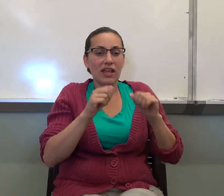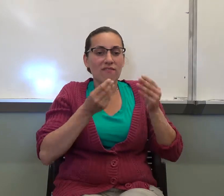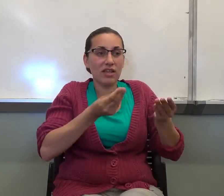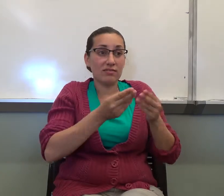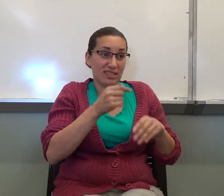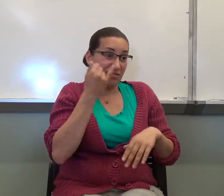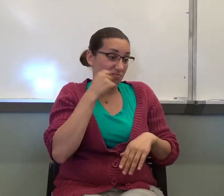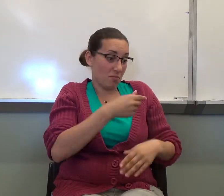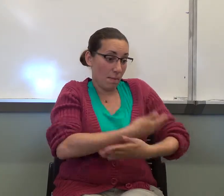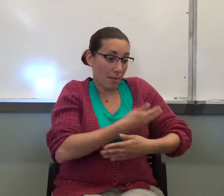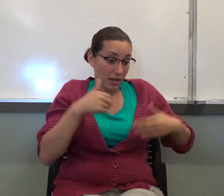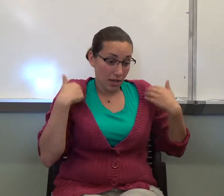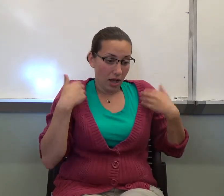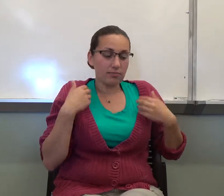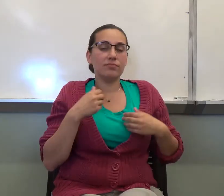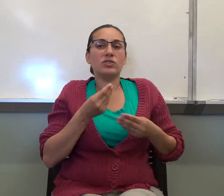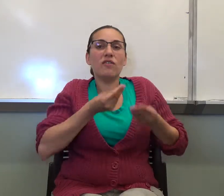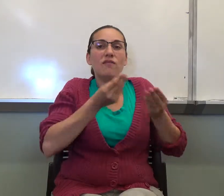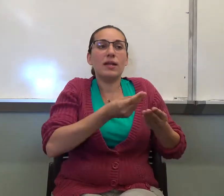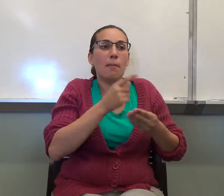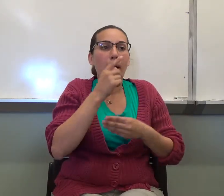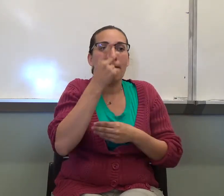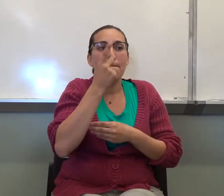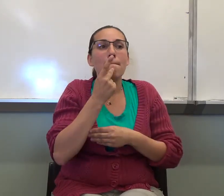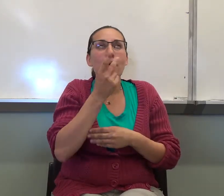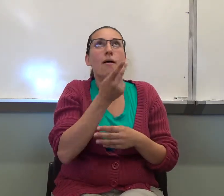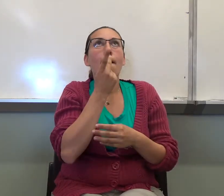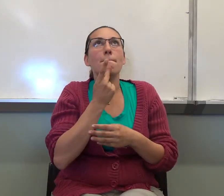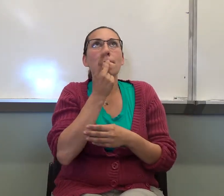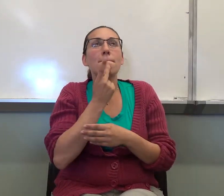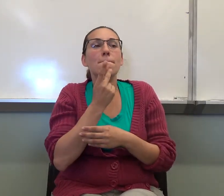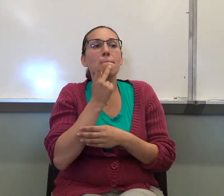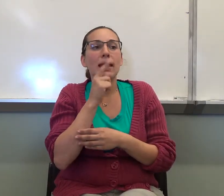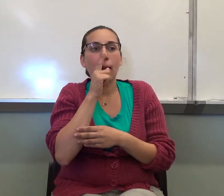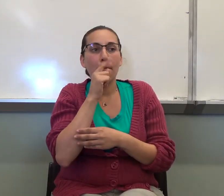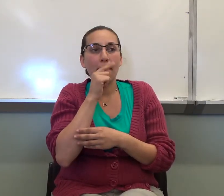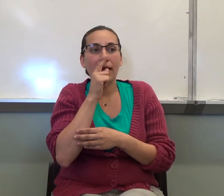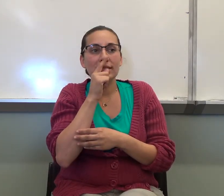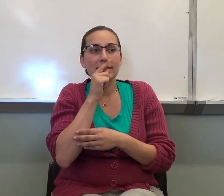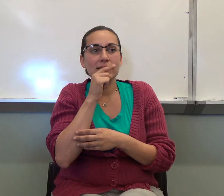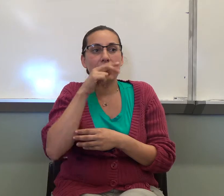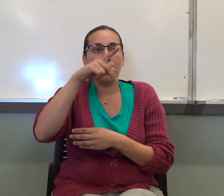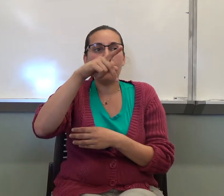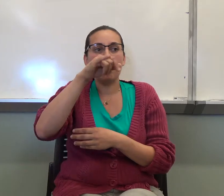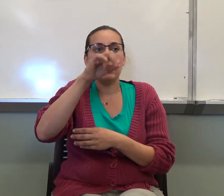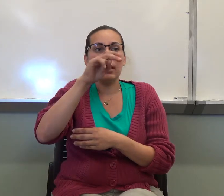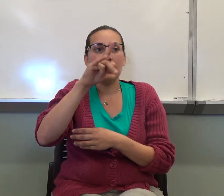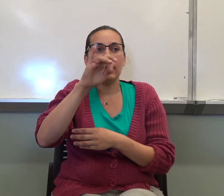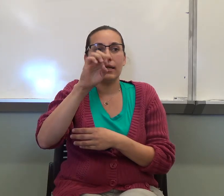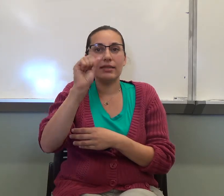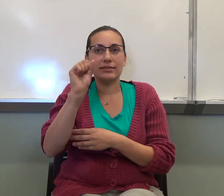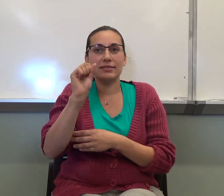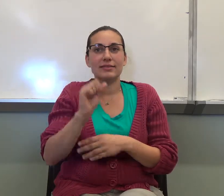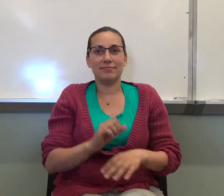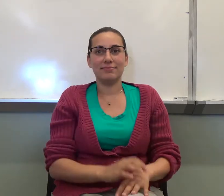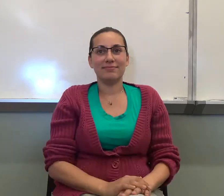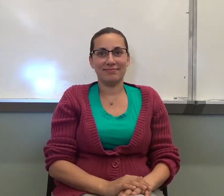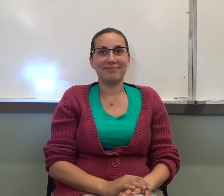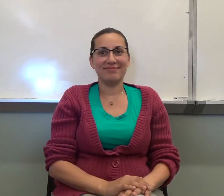and another term called 5x, those aren't like terms. because even though you have the same five and the same